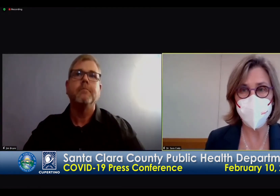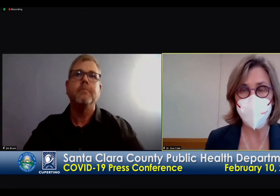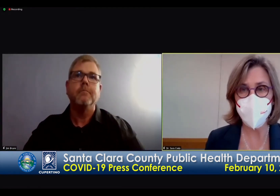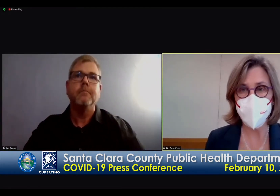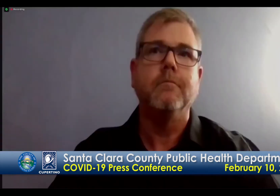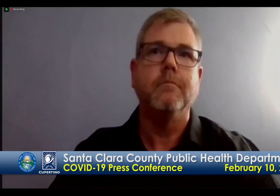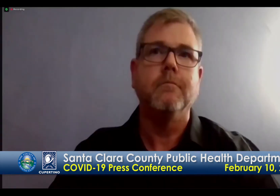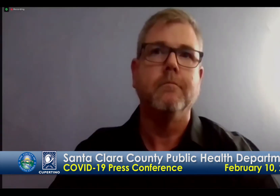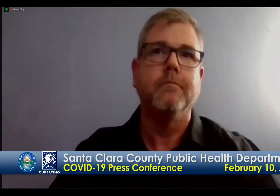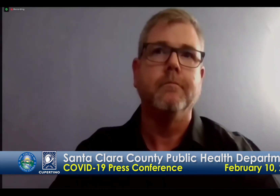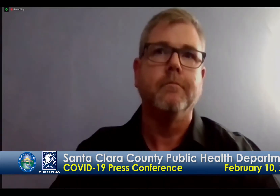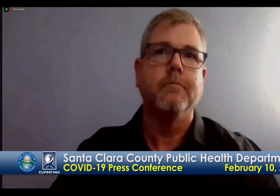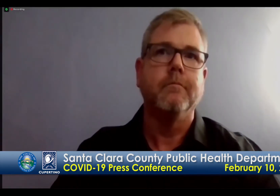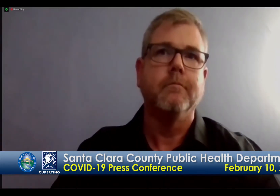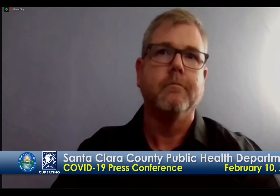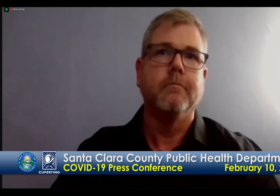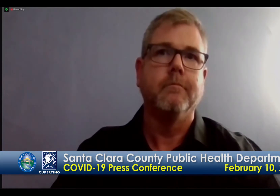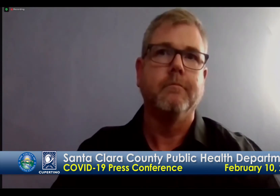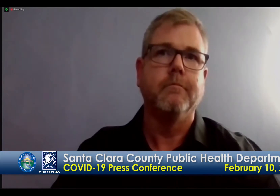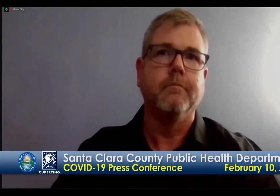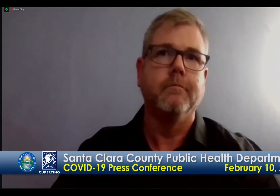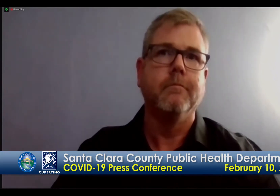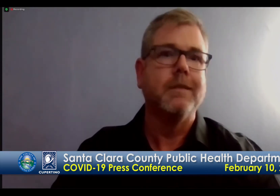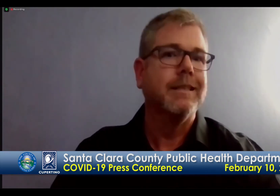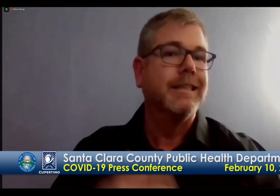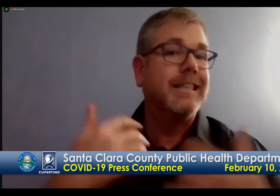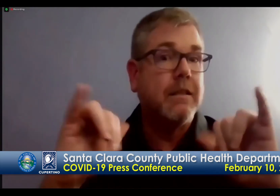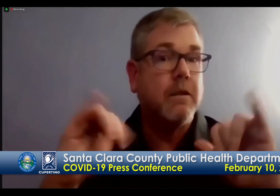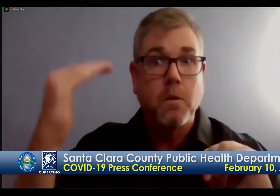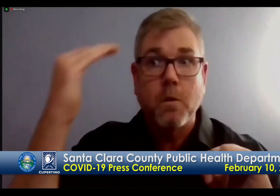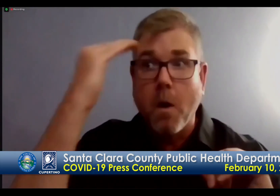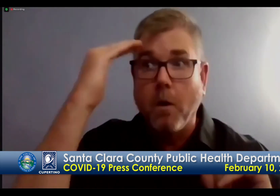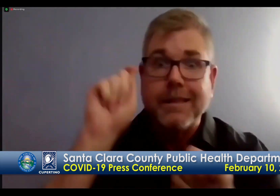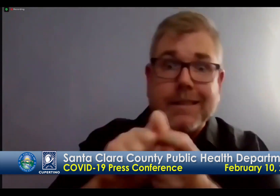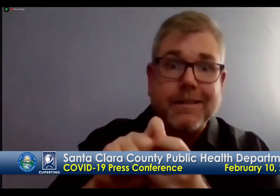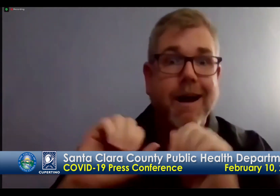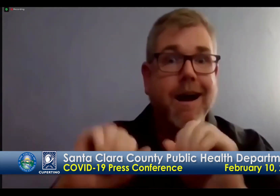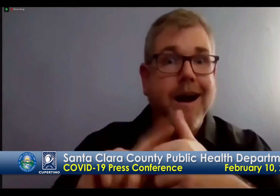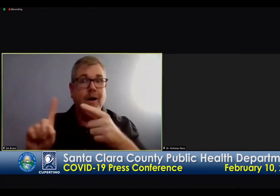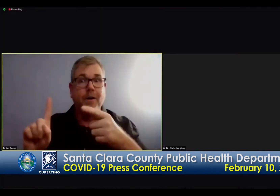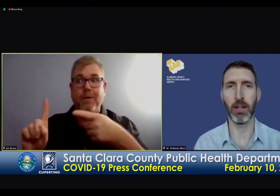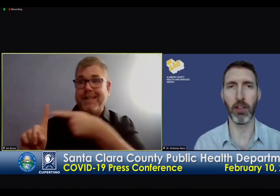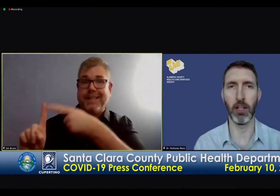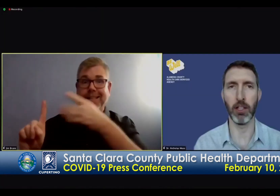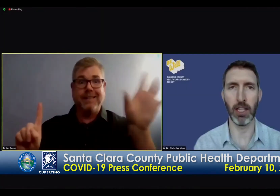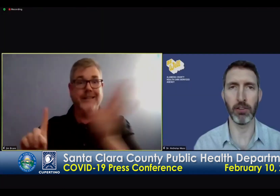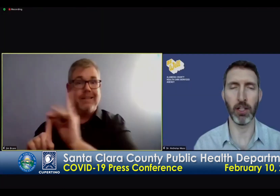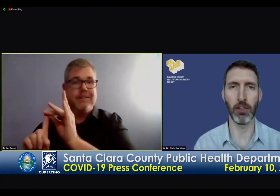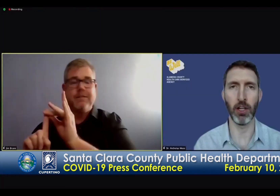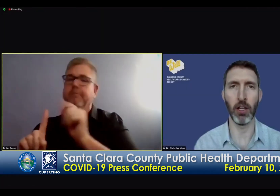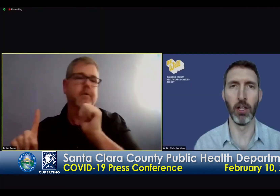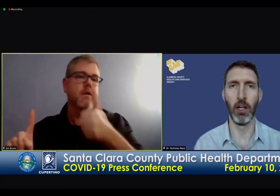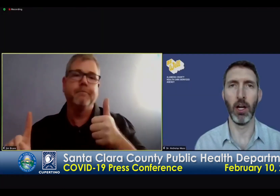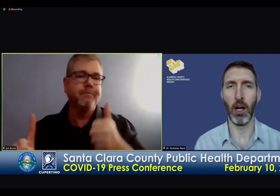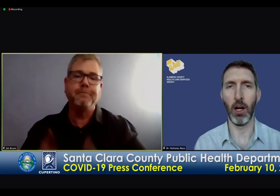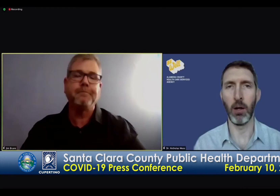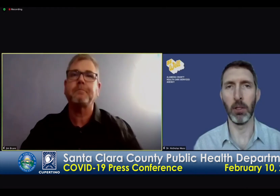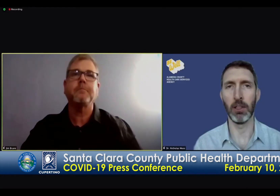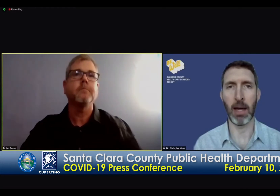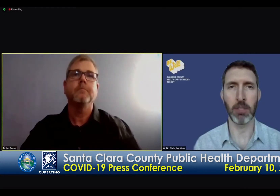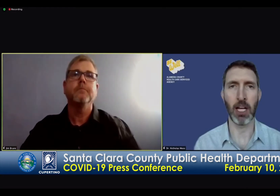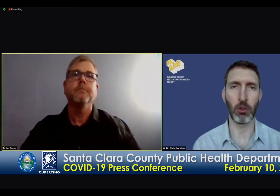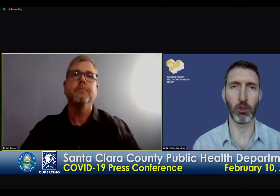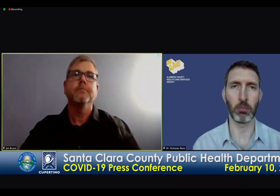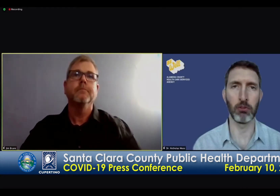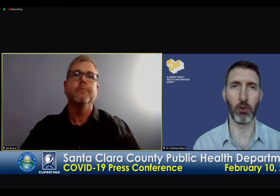So the question for Alameda County was how we know that the person is no longer infectious. And that's because we have the date that the